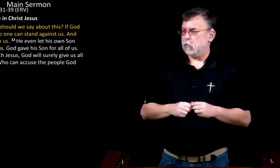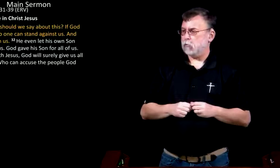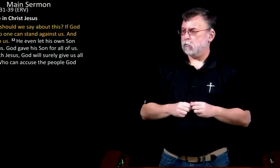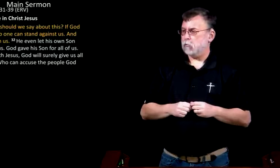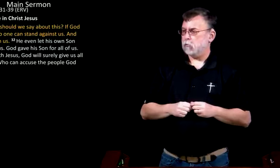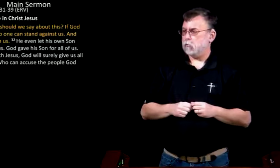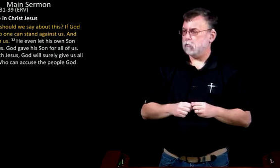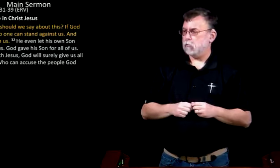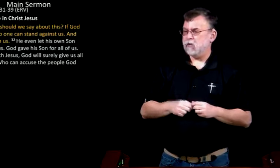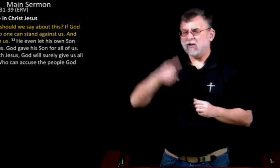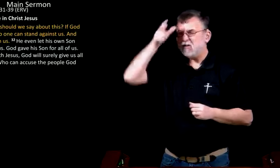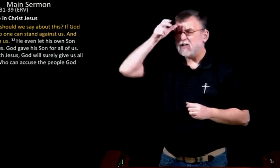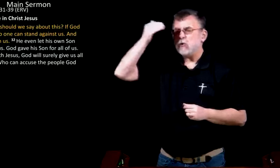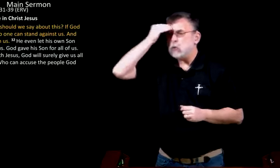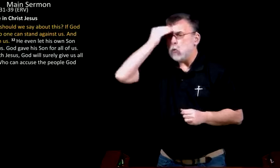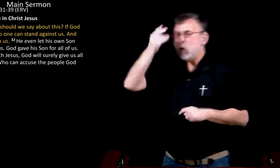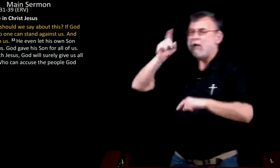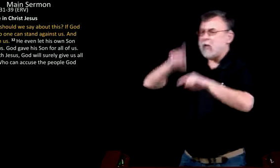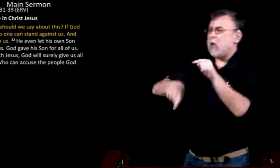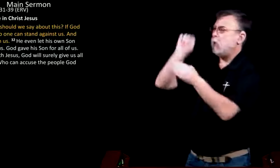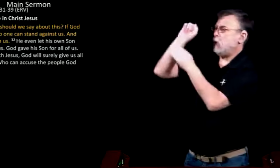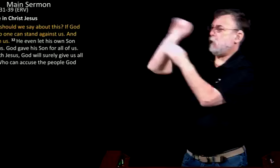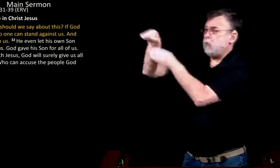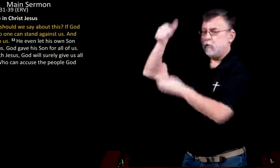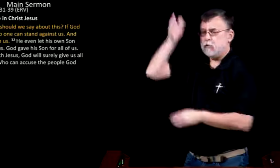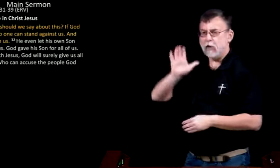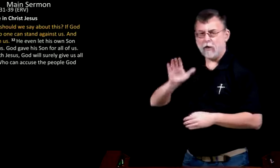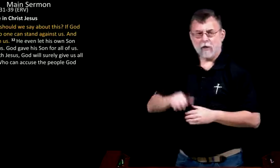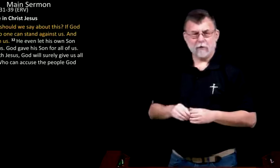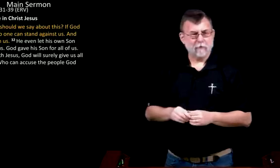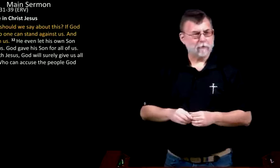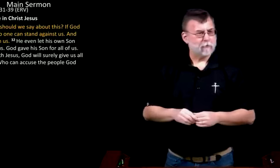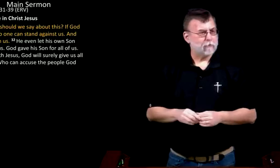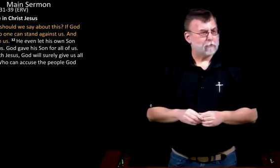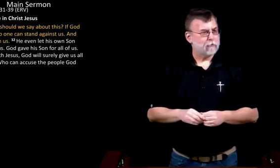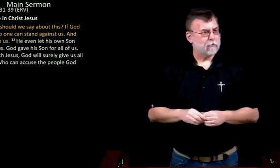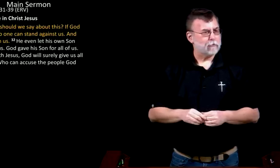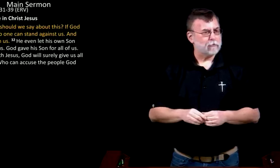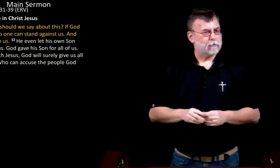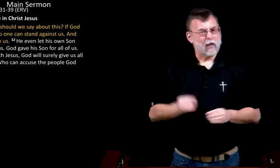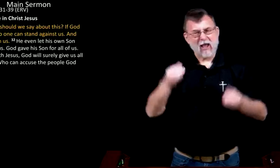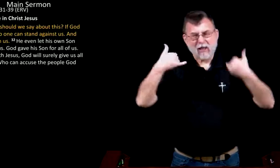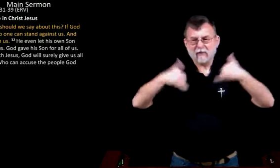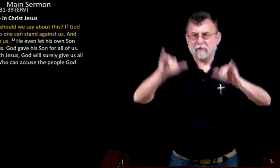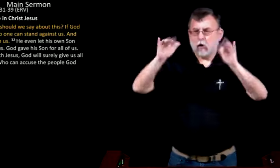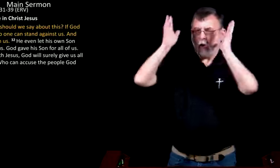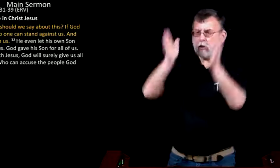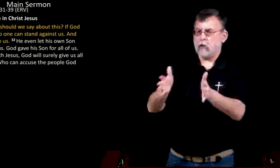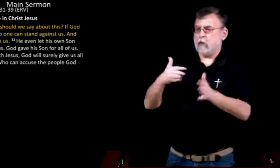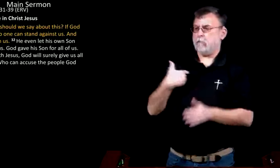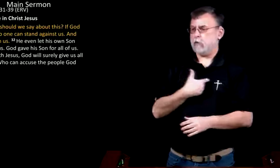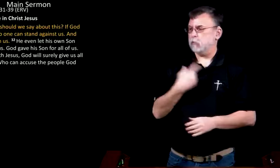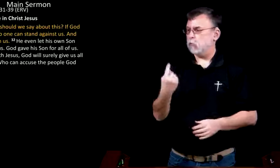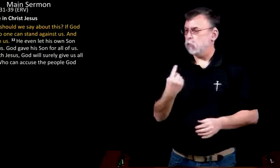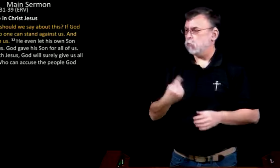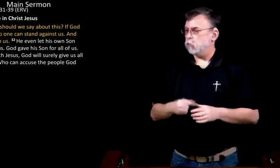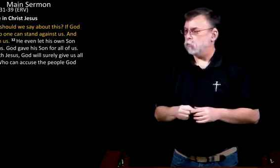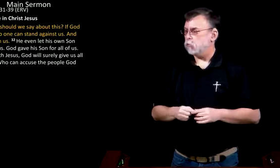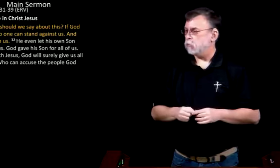is the most powerful being in the situation. The devil knows that he can't defeat God because he's already been defeated.